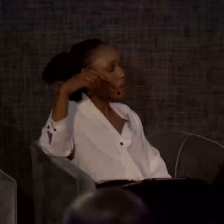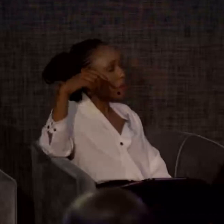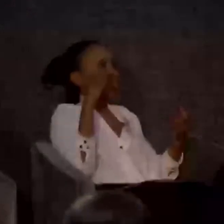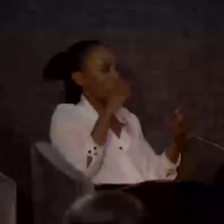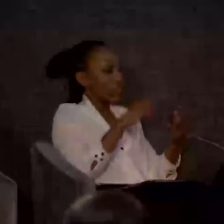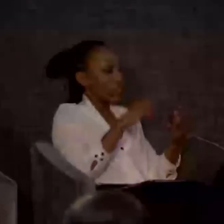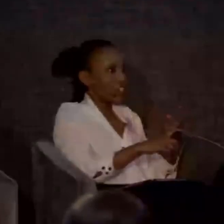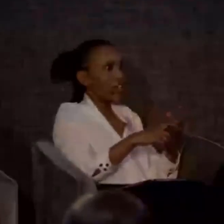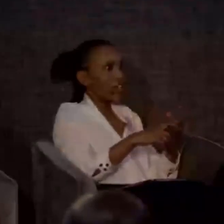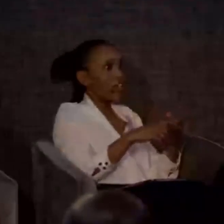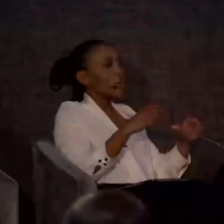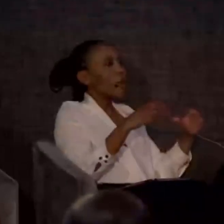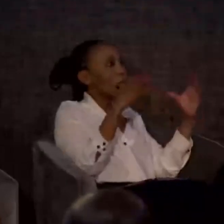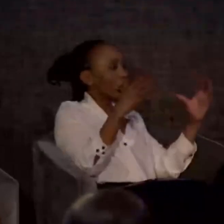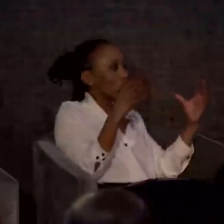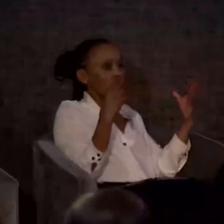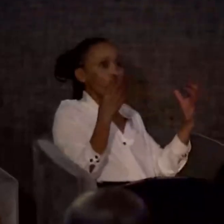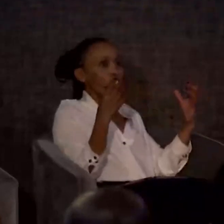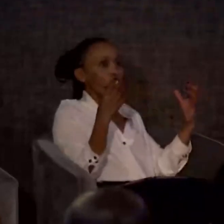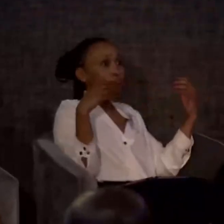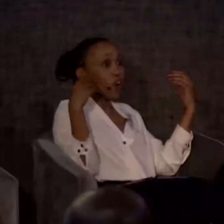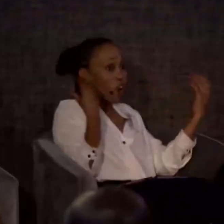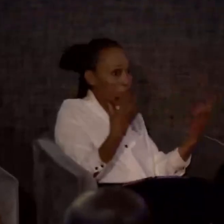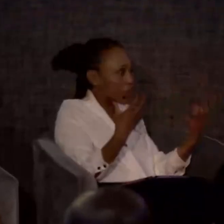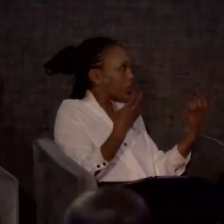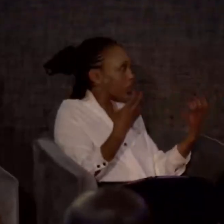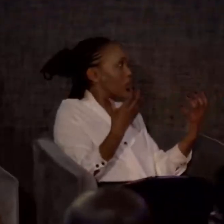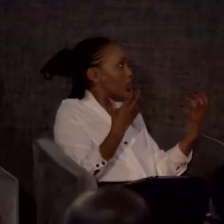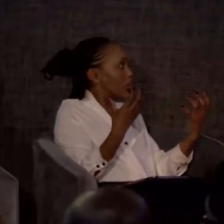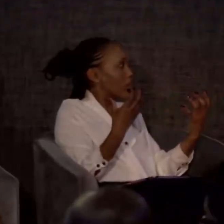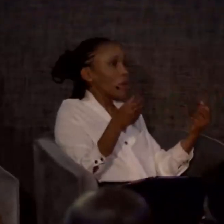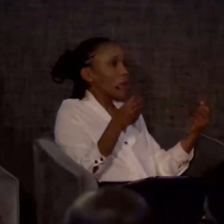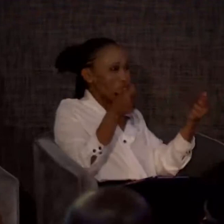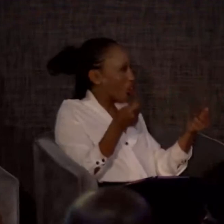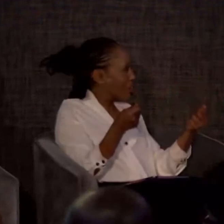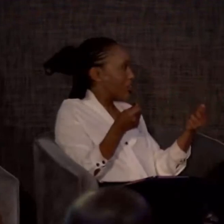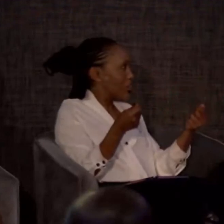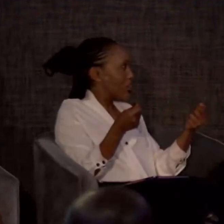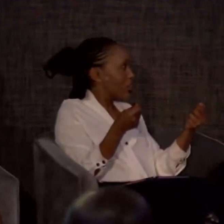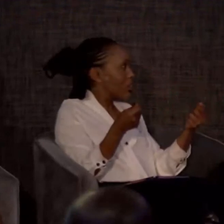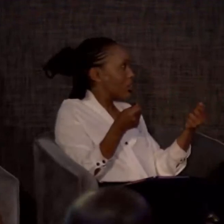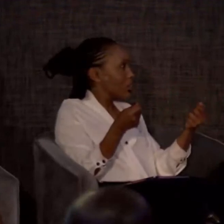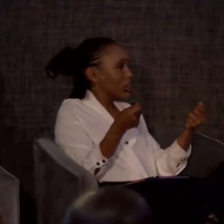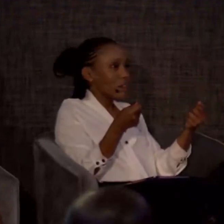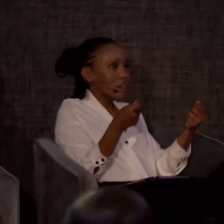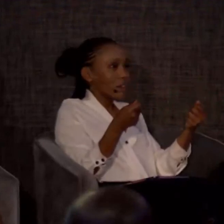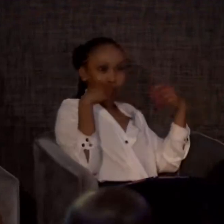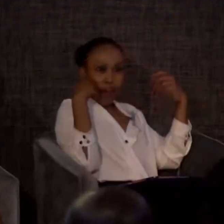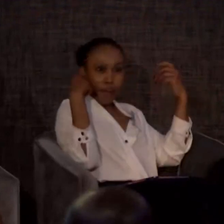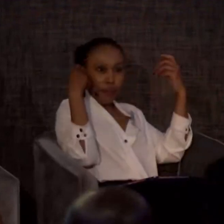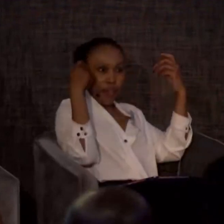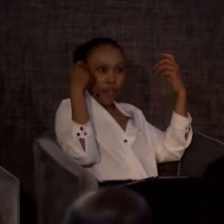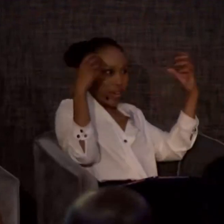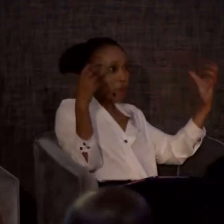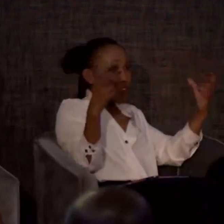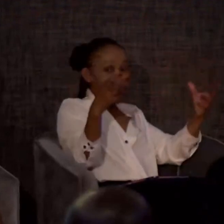about your accountants, etc. So now picture a situation where corporates say, we've got the skills,